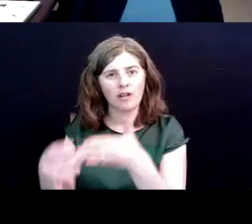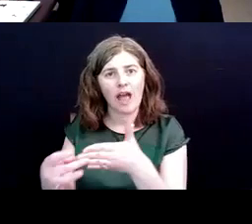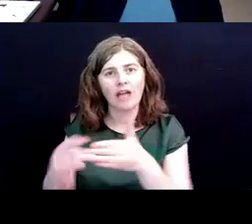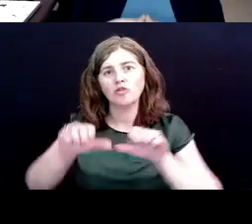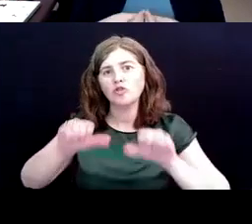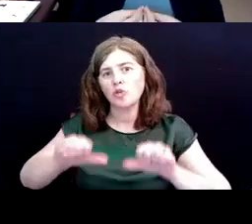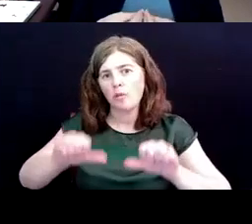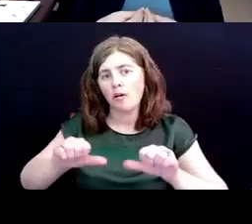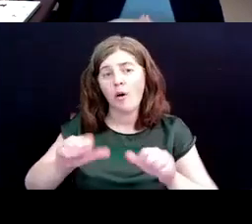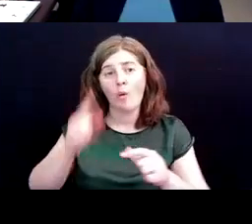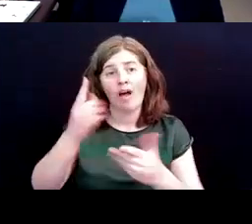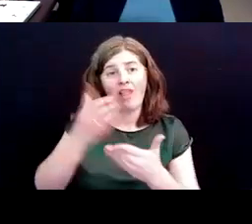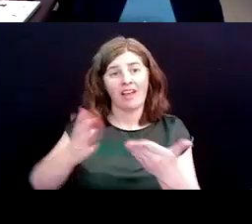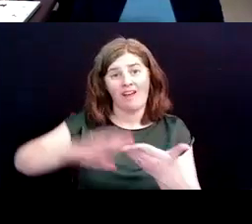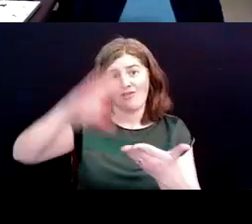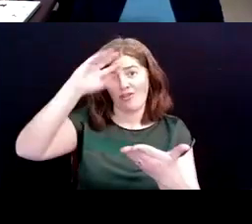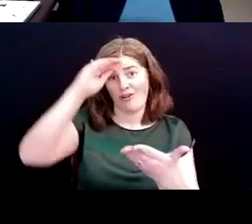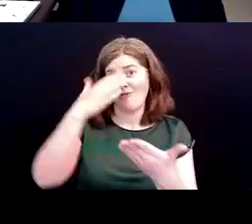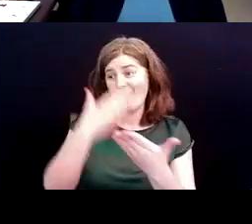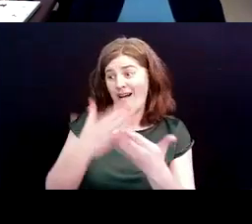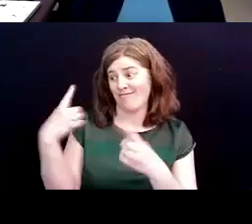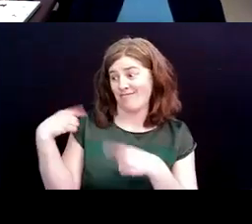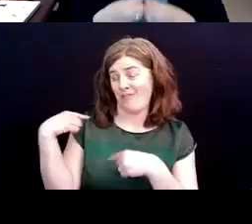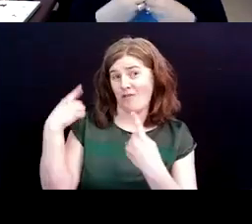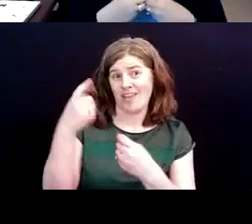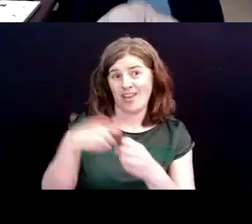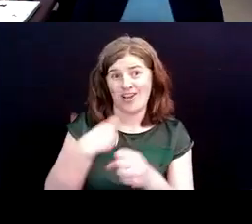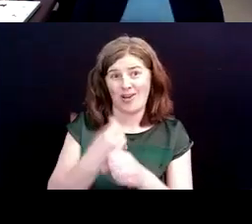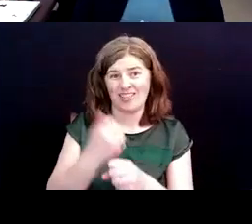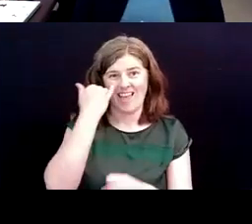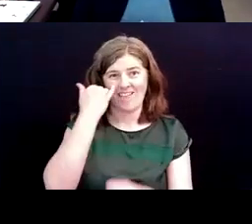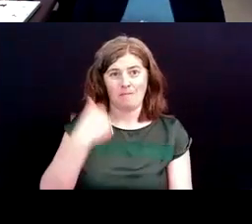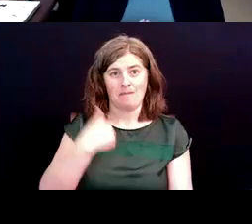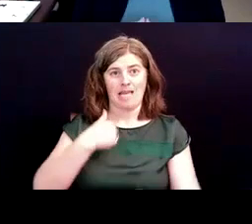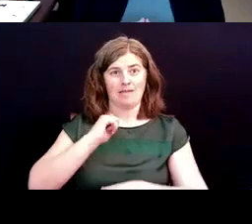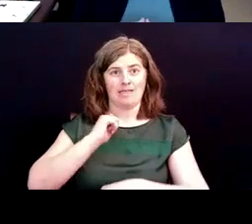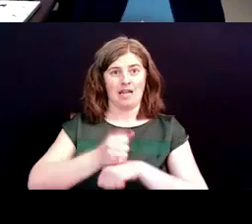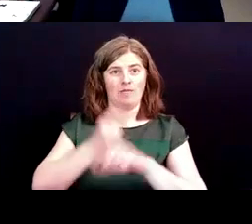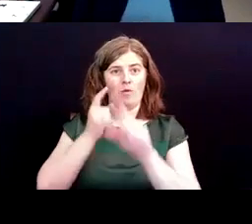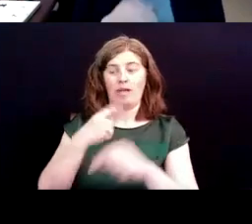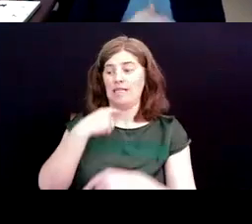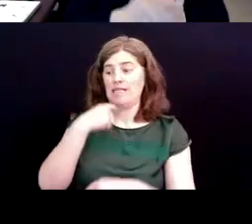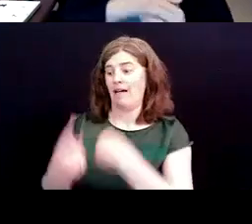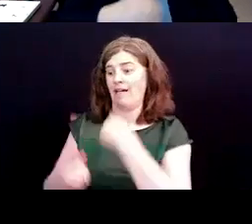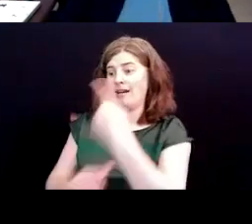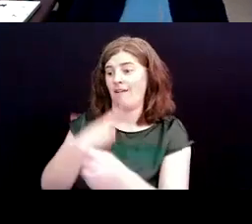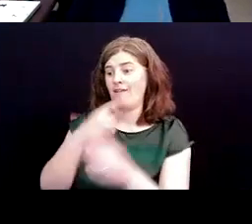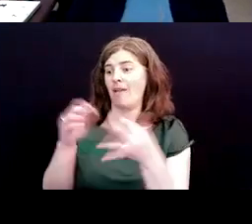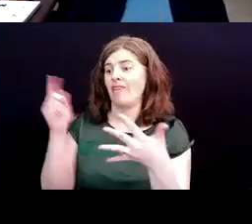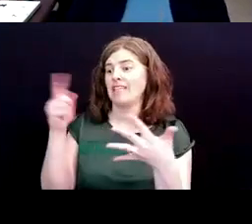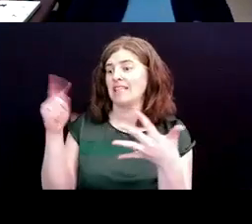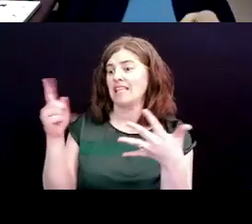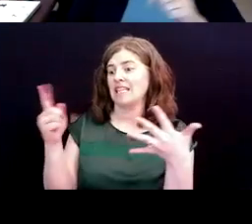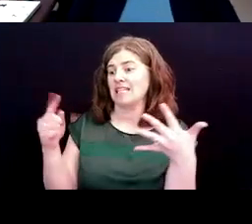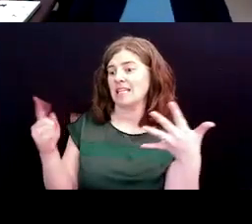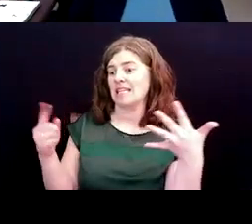have learned well over the years is that if I am setting those goals and saying to the family, all right, we're going to work on